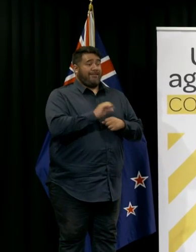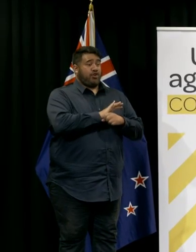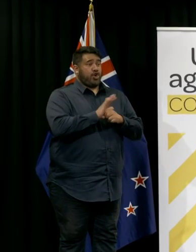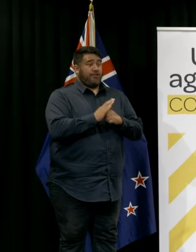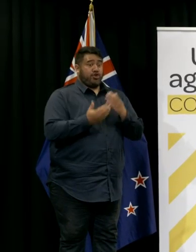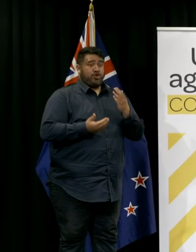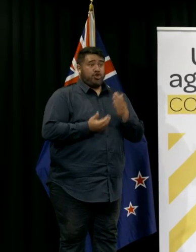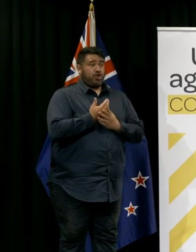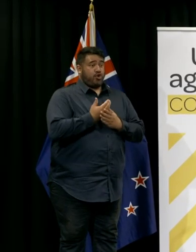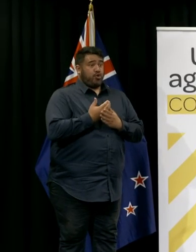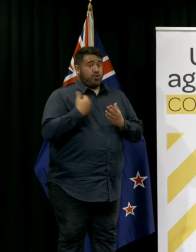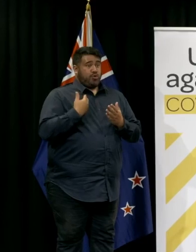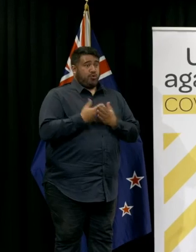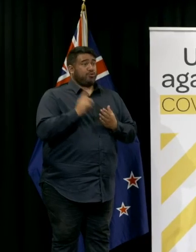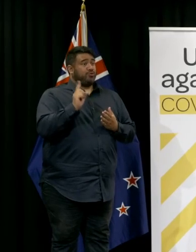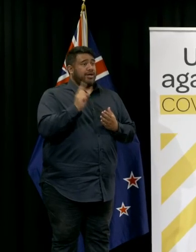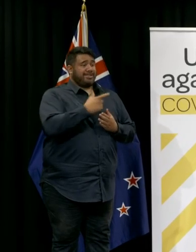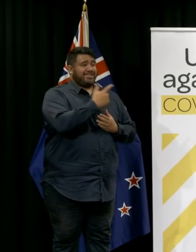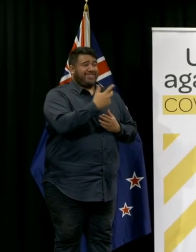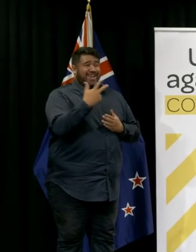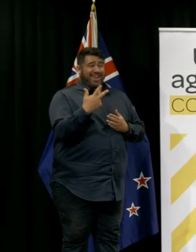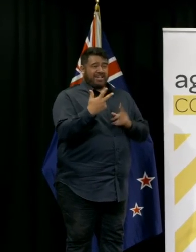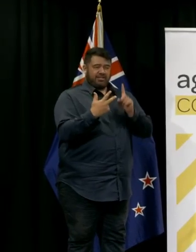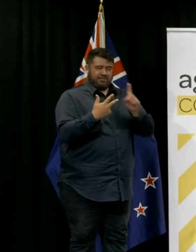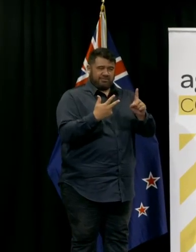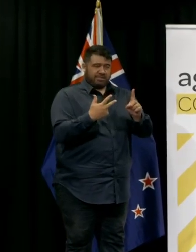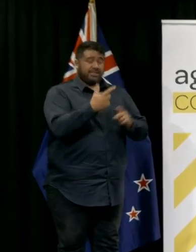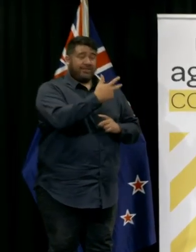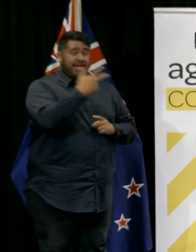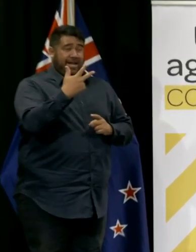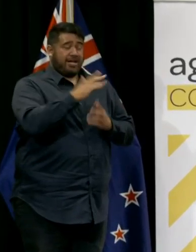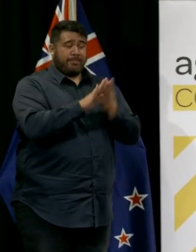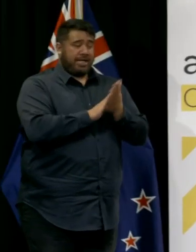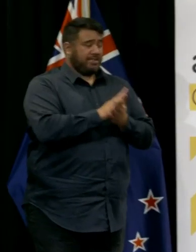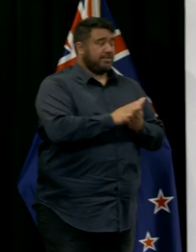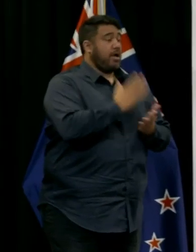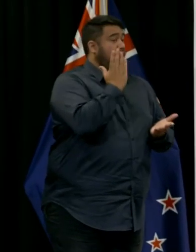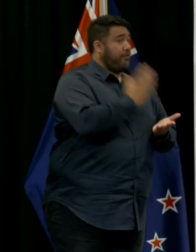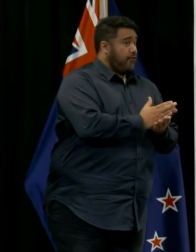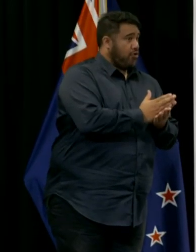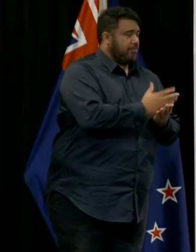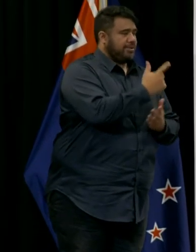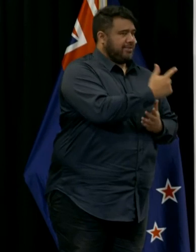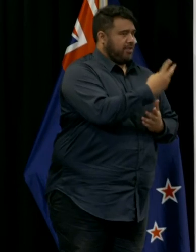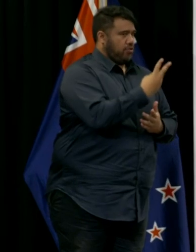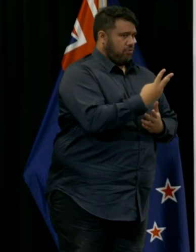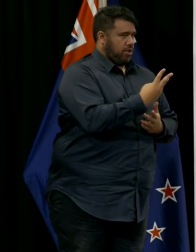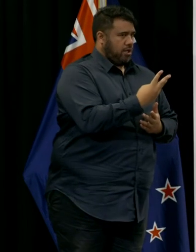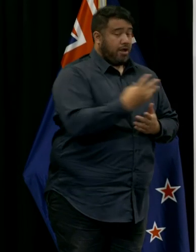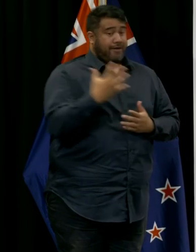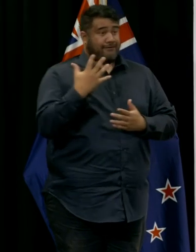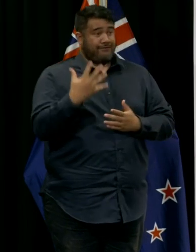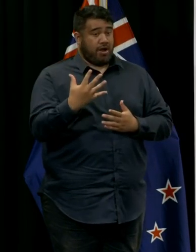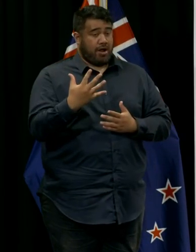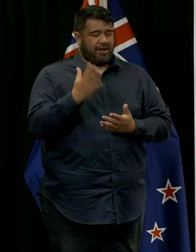in New Zealand being reported today, and this is comprised of 73 new confirmed cases and